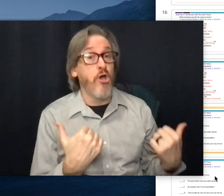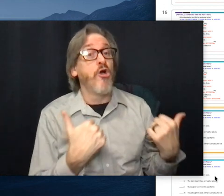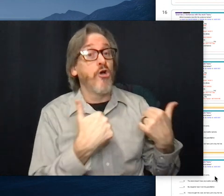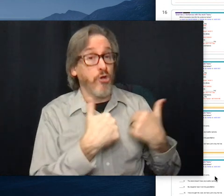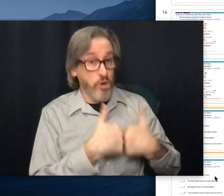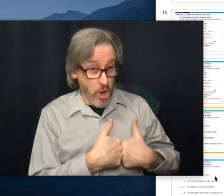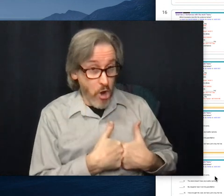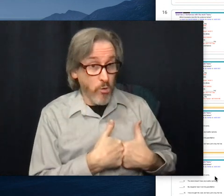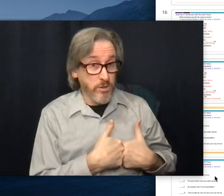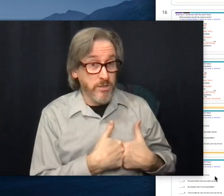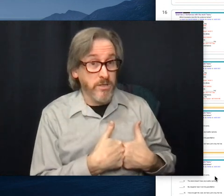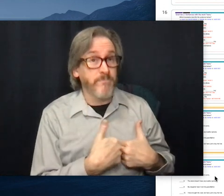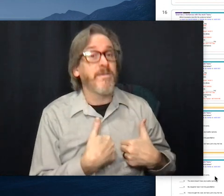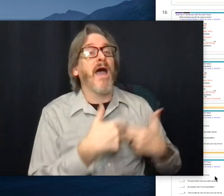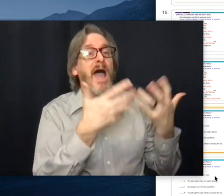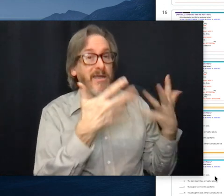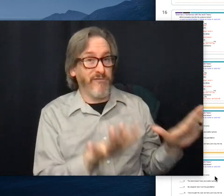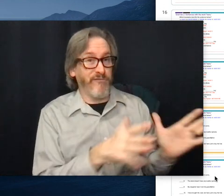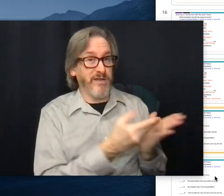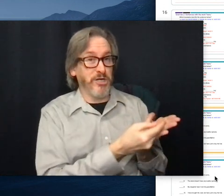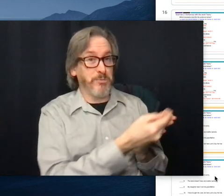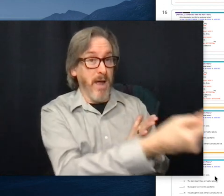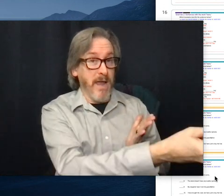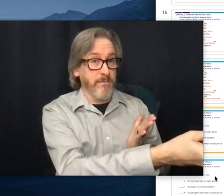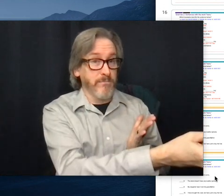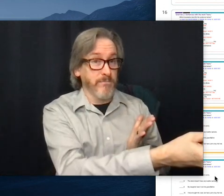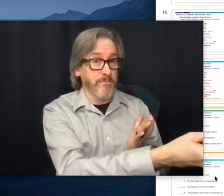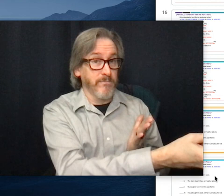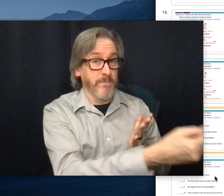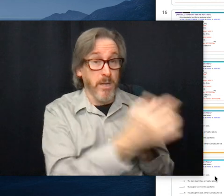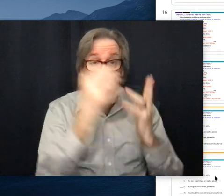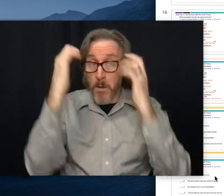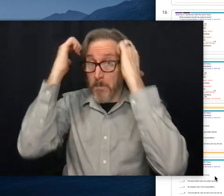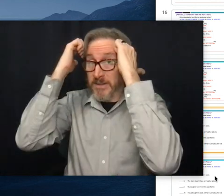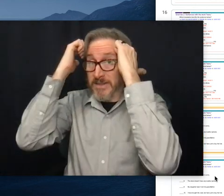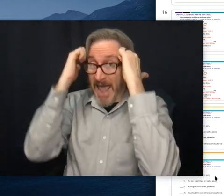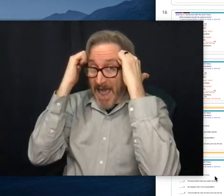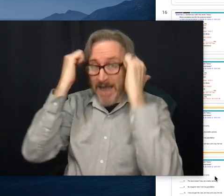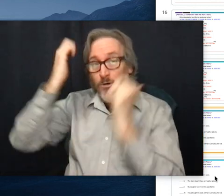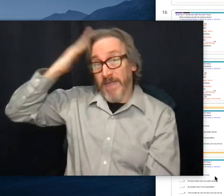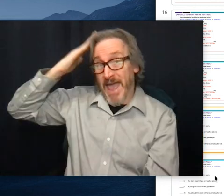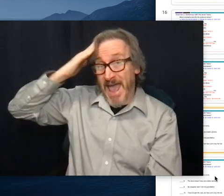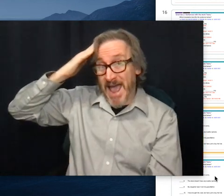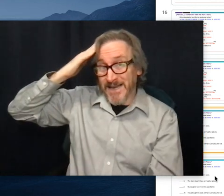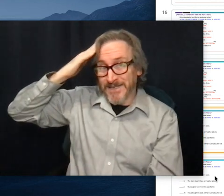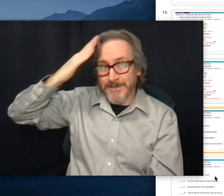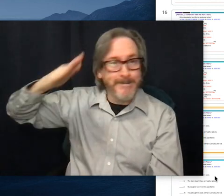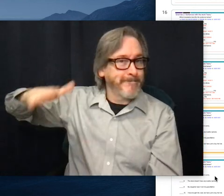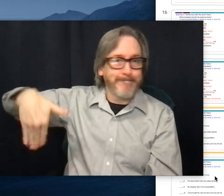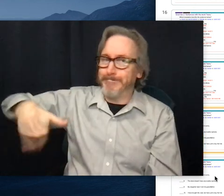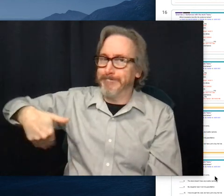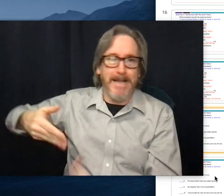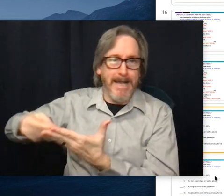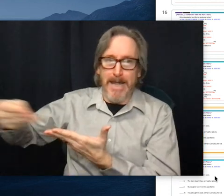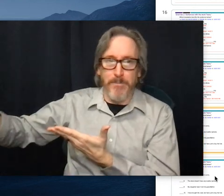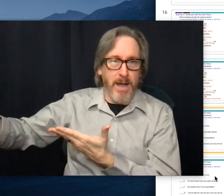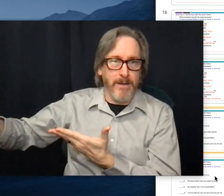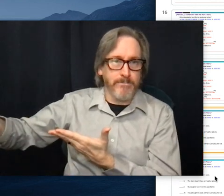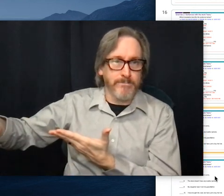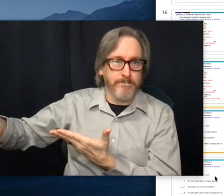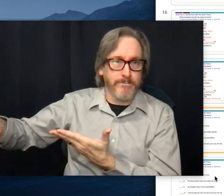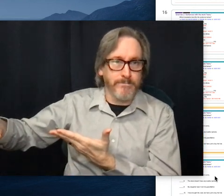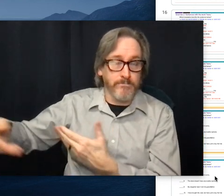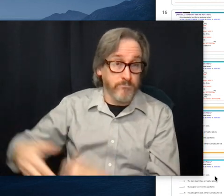is coat, I finish by, but the hat, not yet